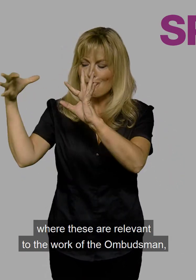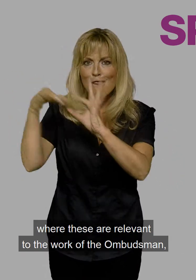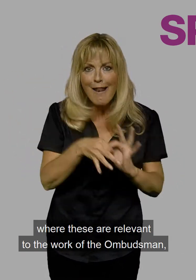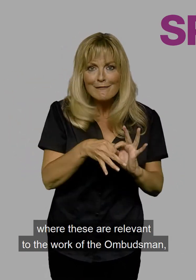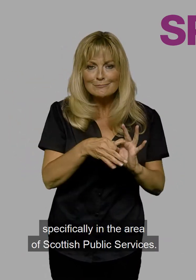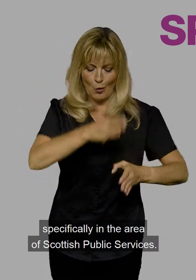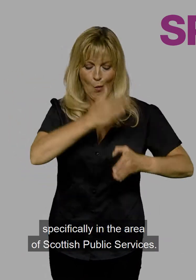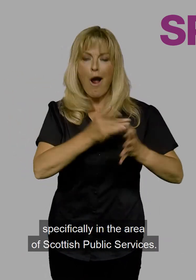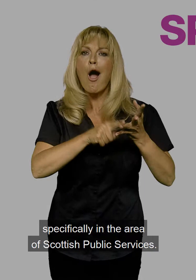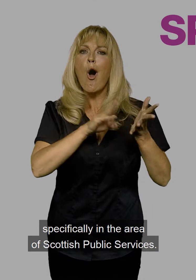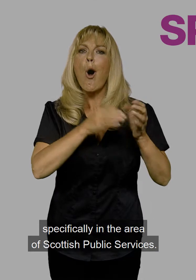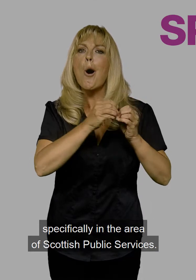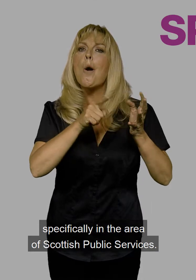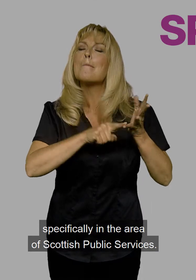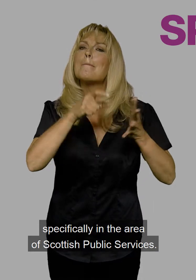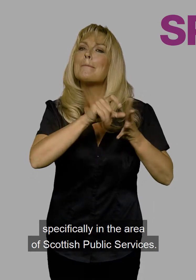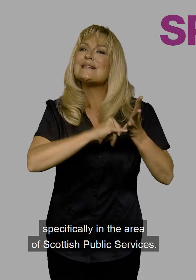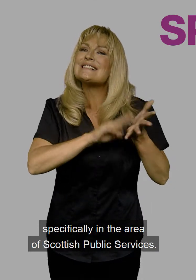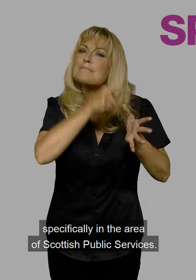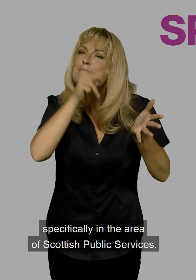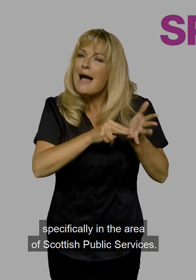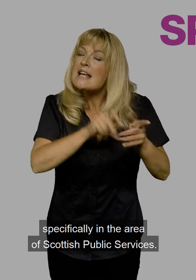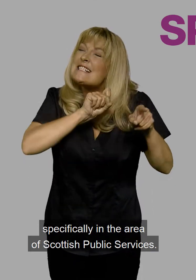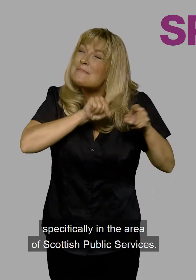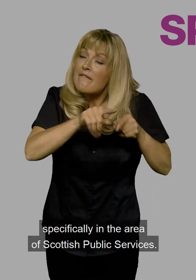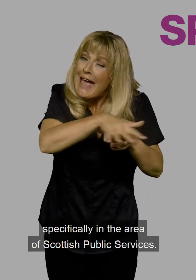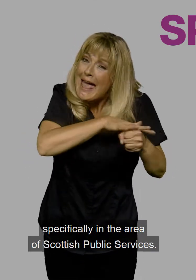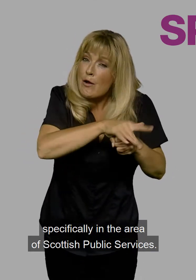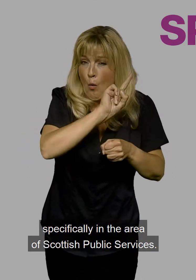Ombudsman, specifically in the area of Scottish public services.